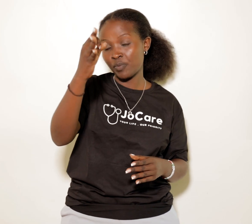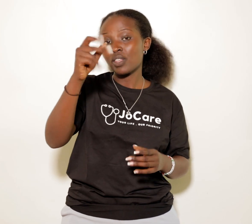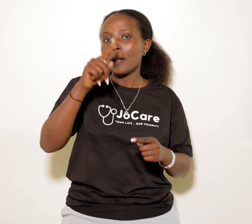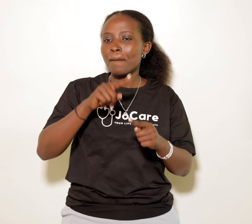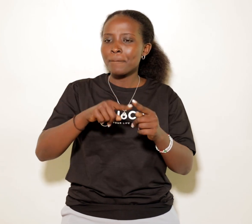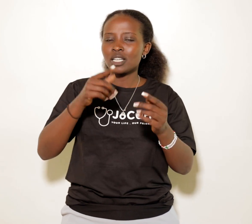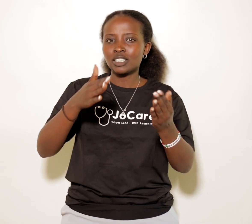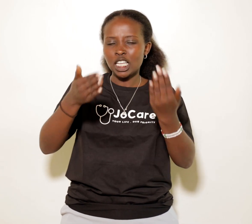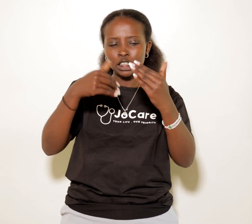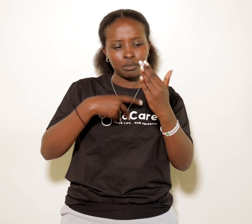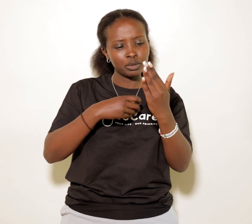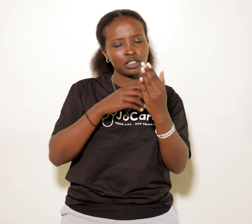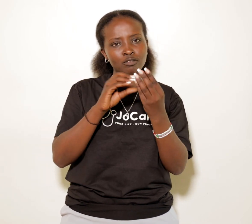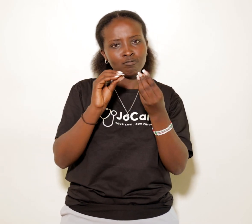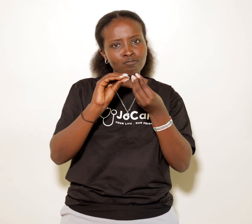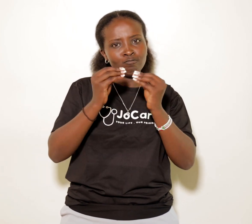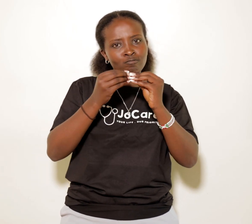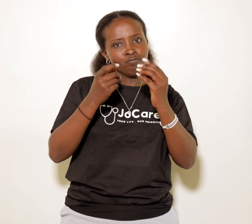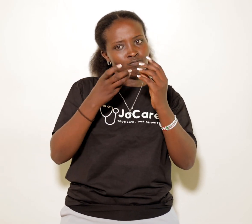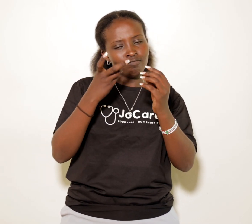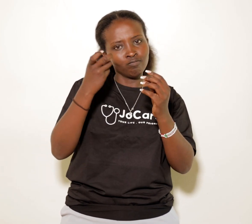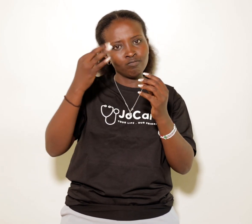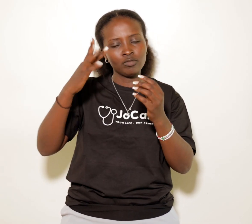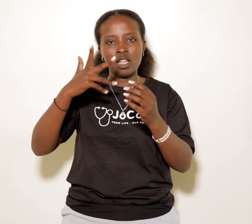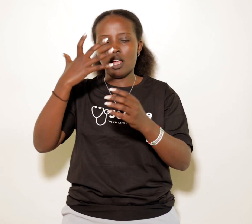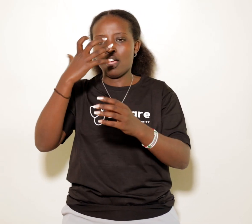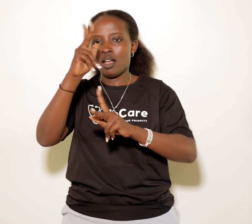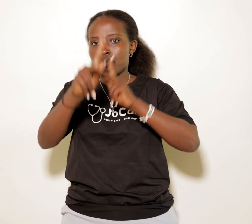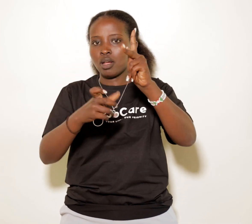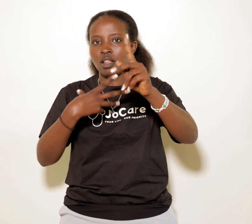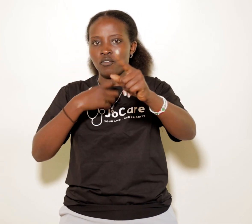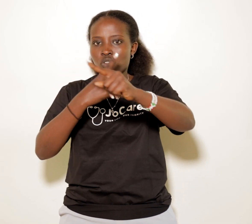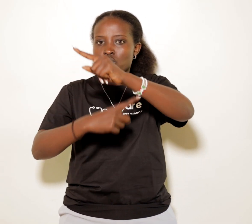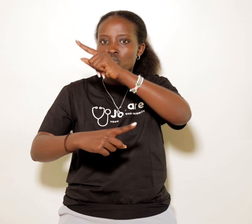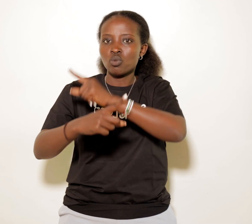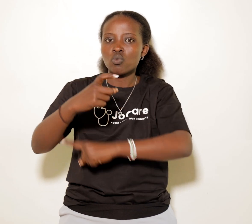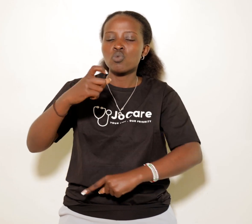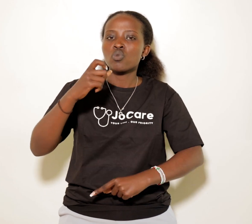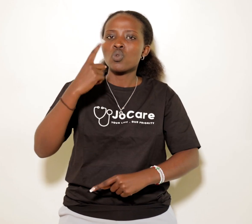you encounter people with disabilities, suppose who is not